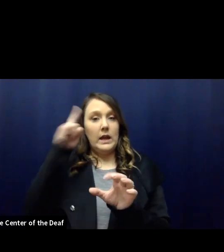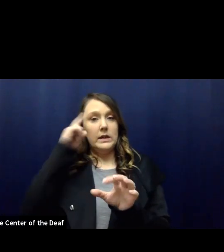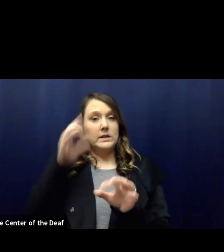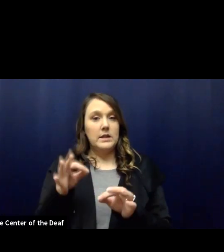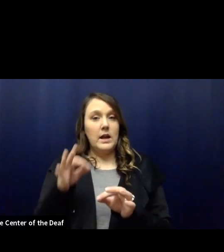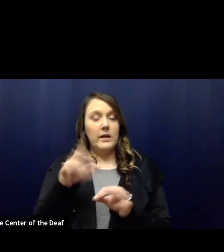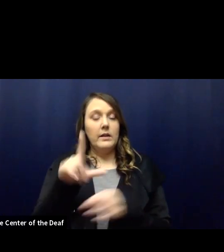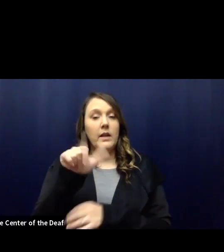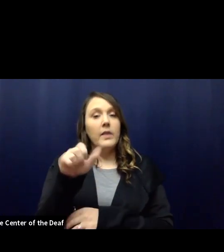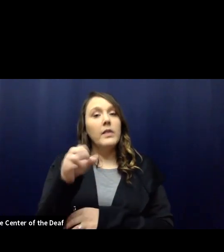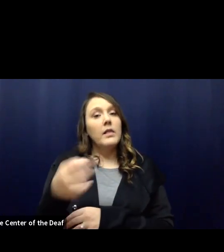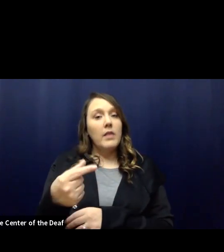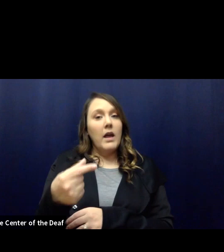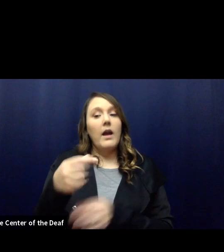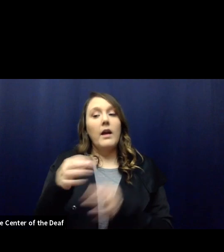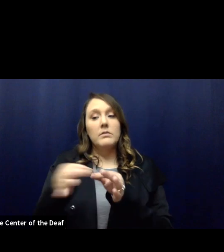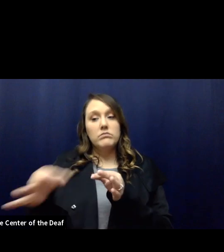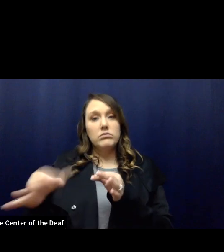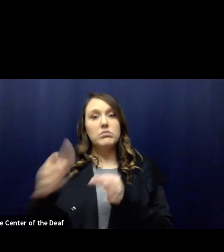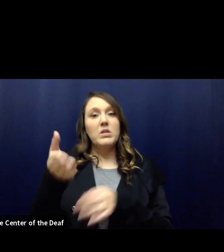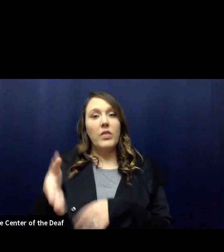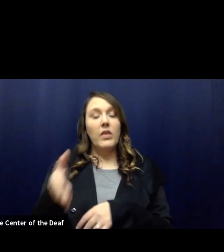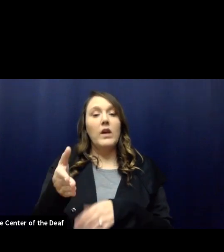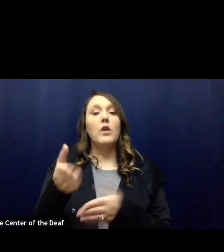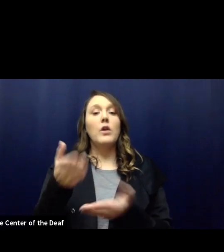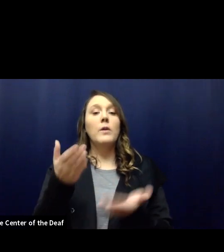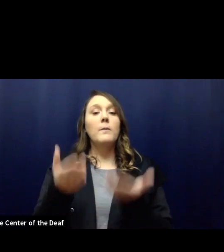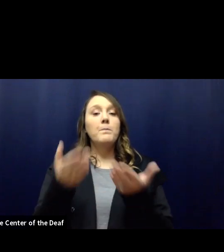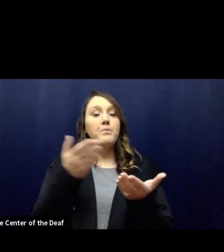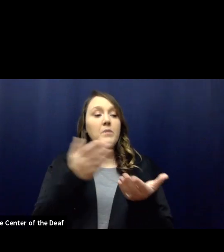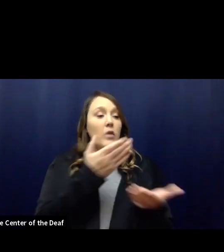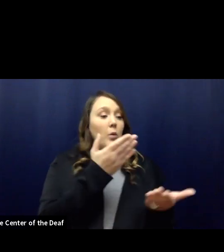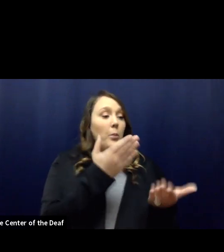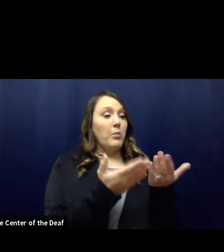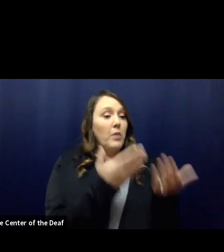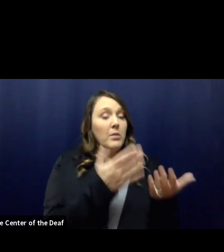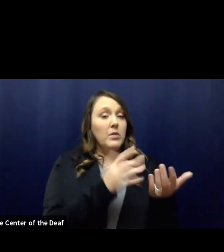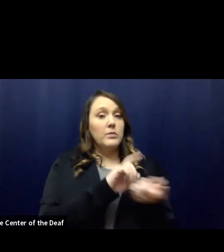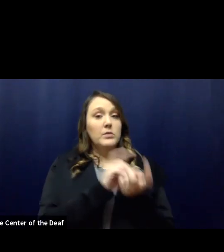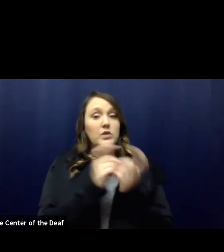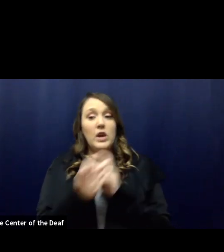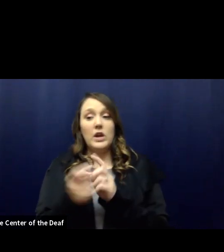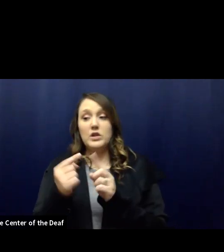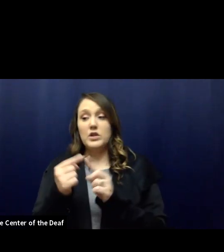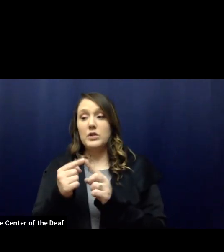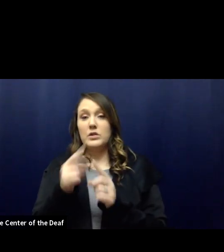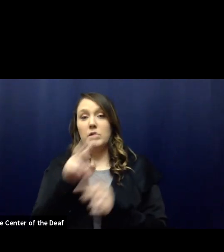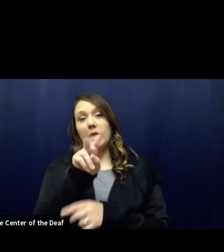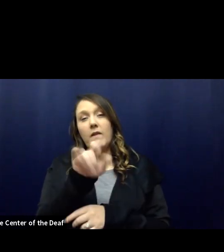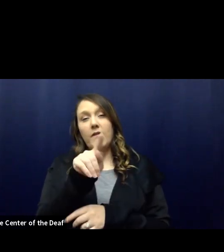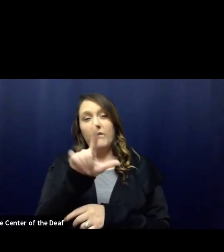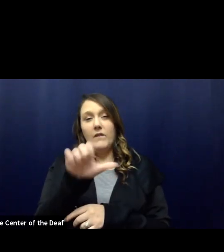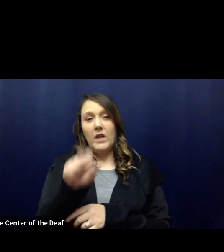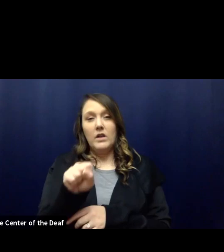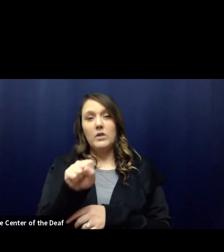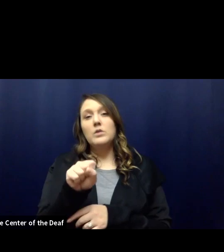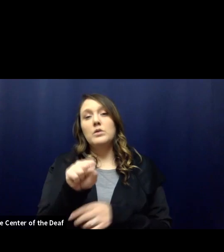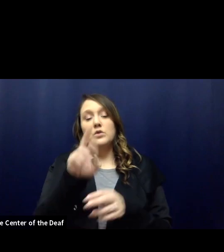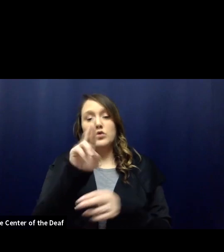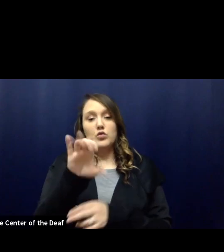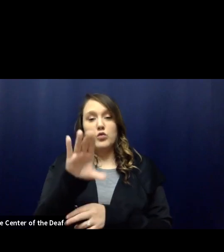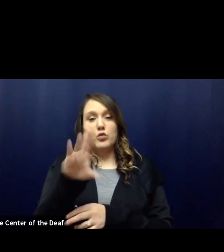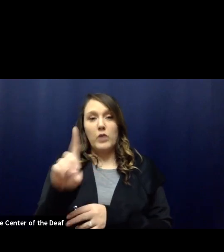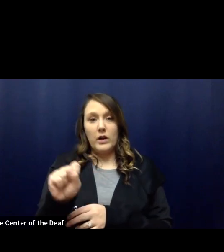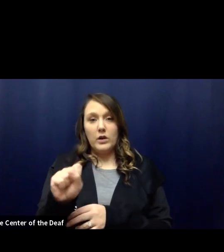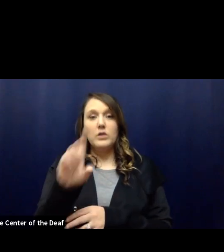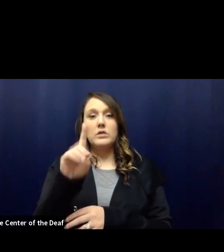there. So those probable switching over comes from vital records data. And I think the lag on that can actually be a couple